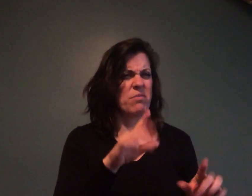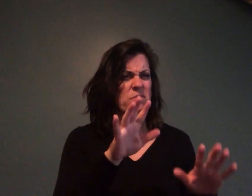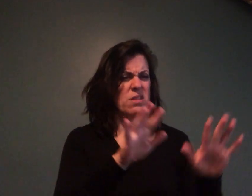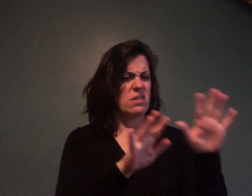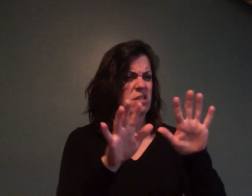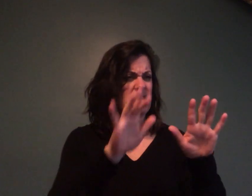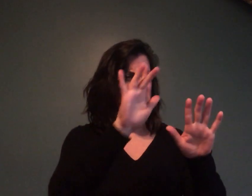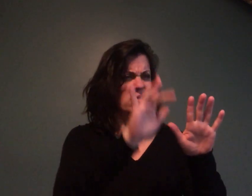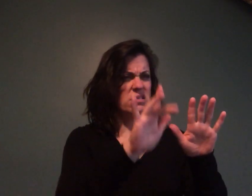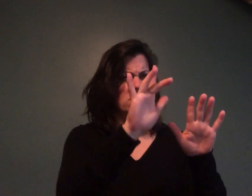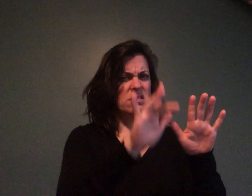Okay.